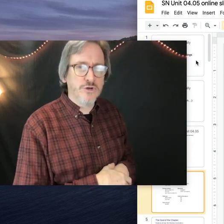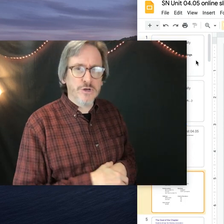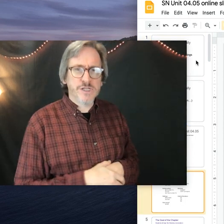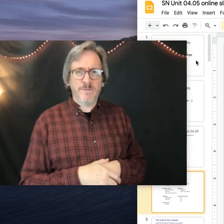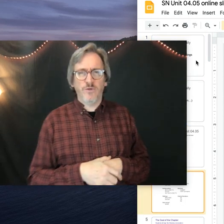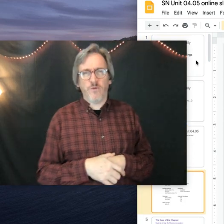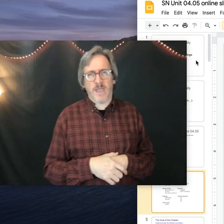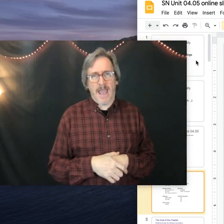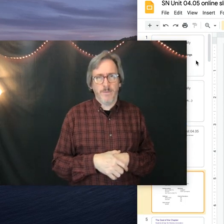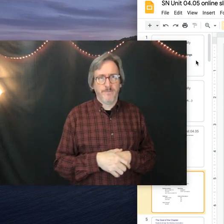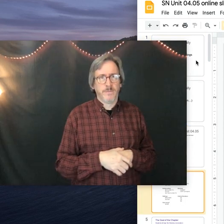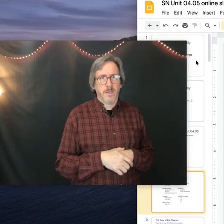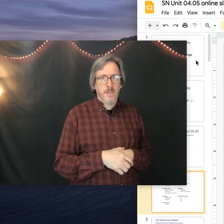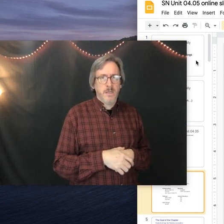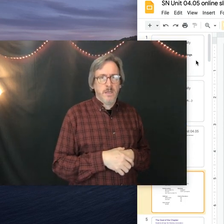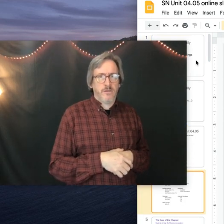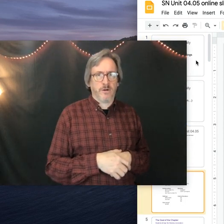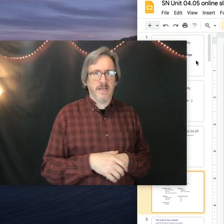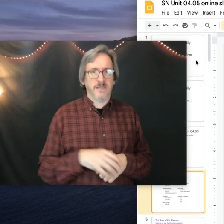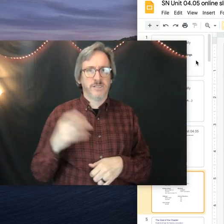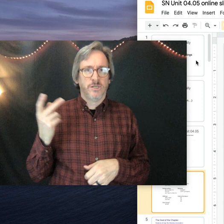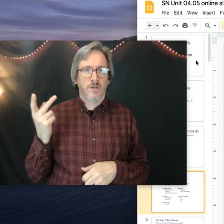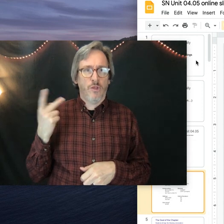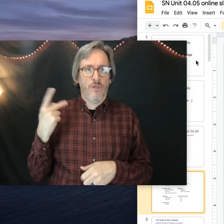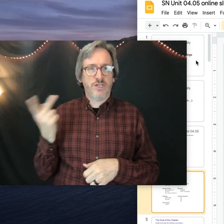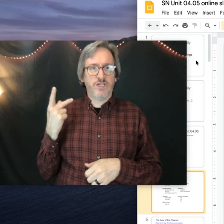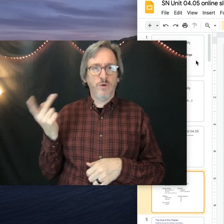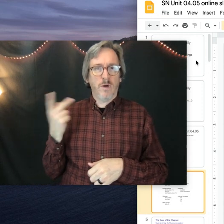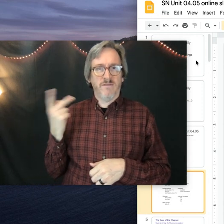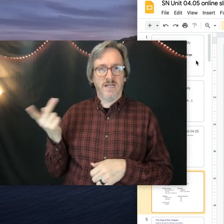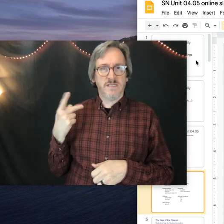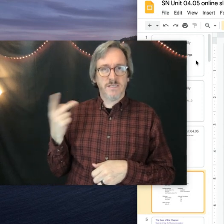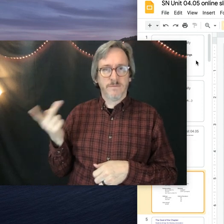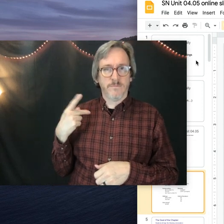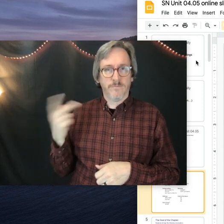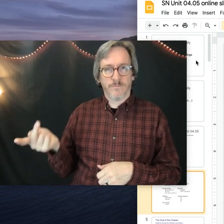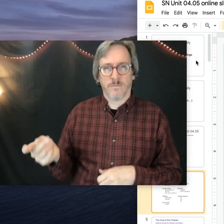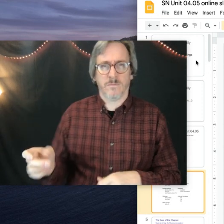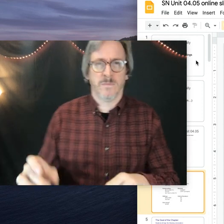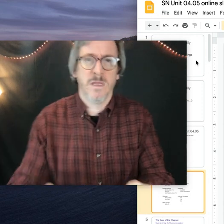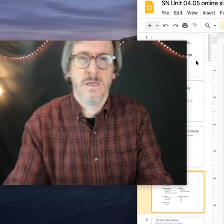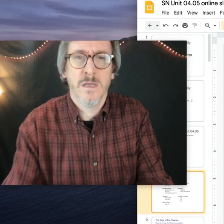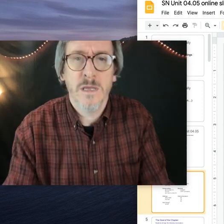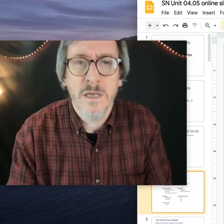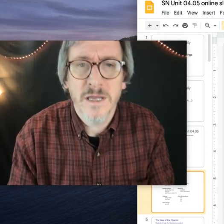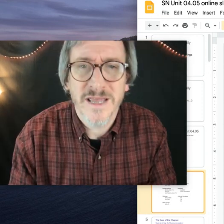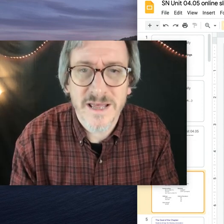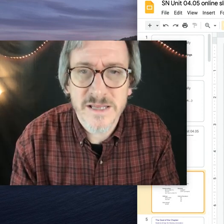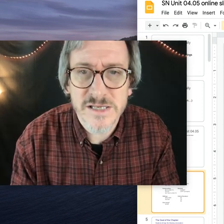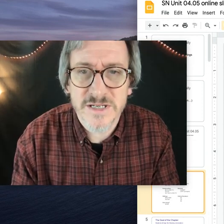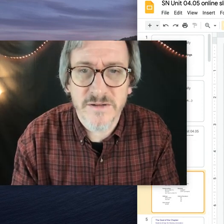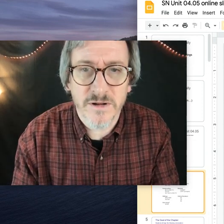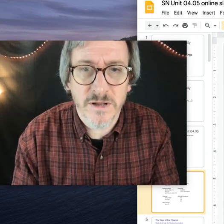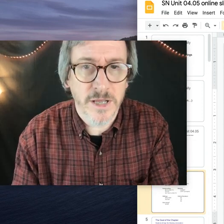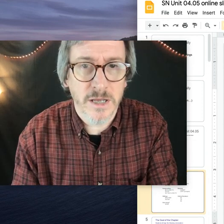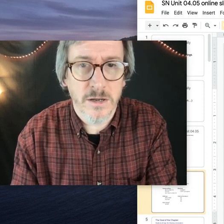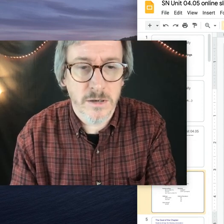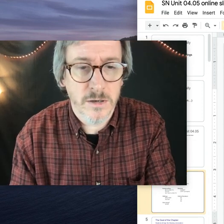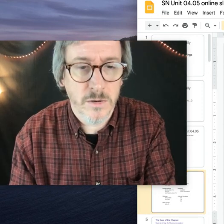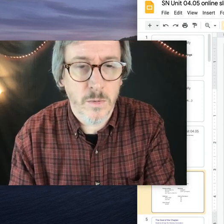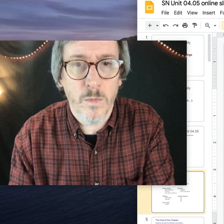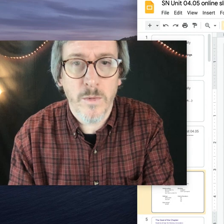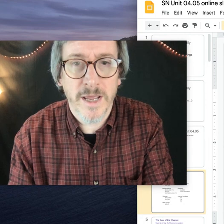We're going to introduce some new vocab. There is the two of us. Yeah, these are definitely